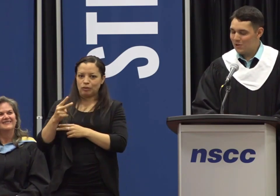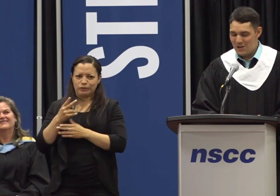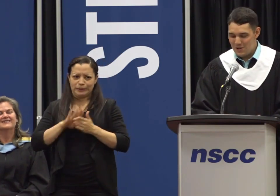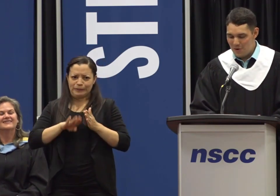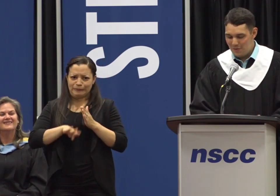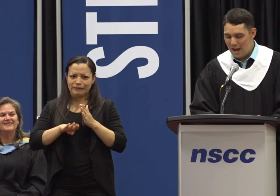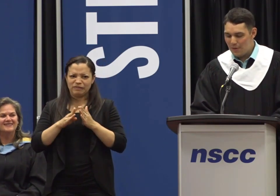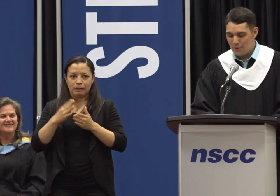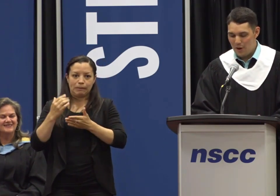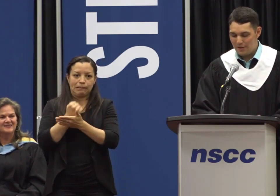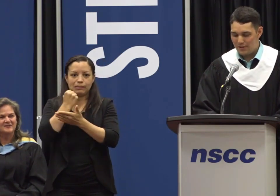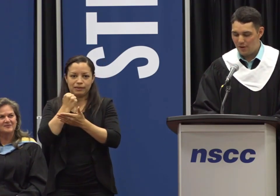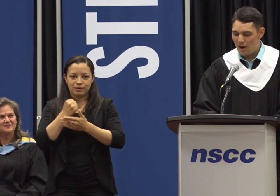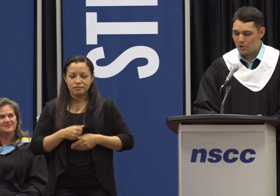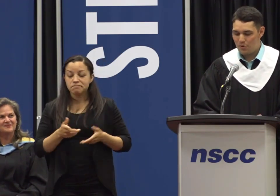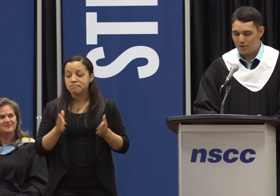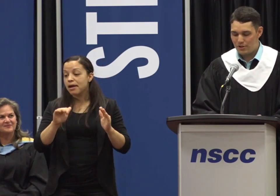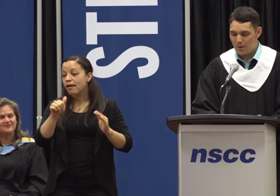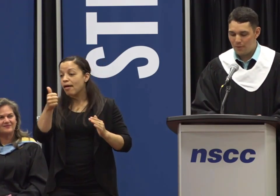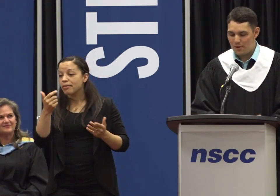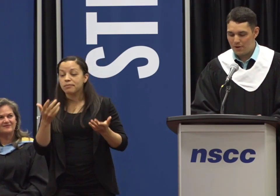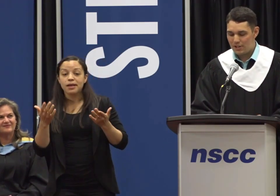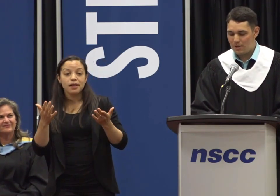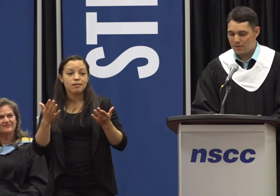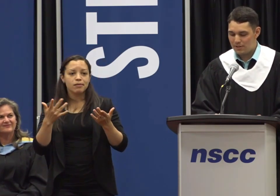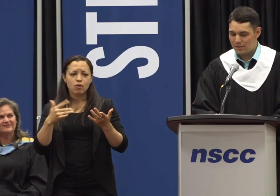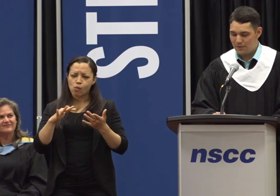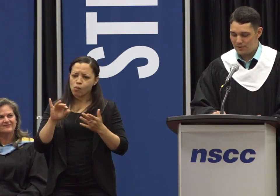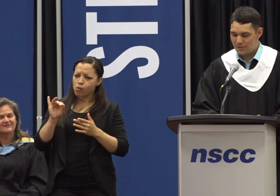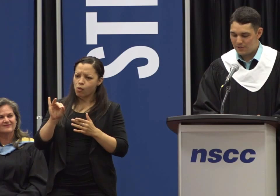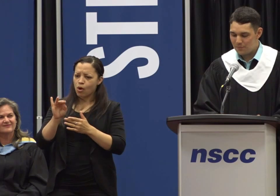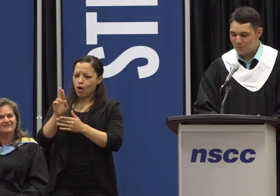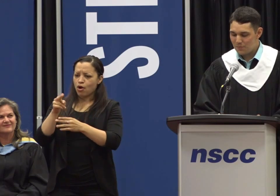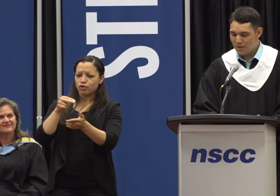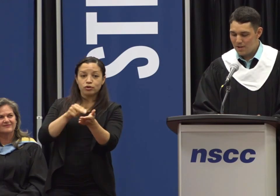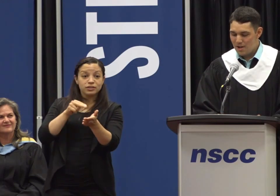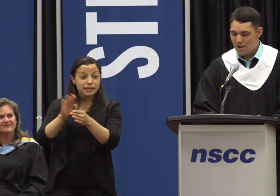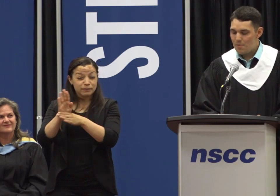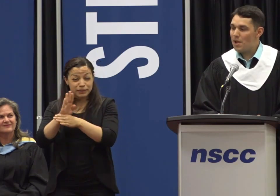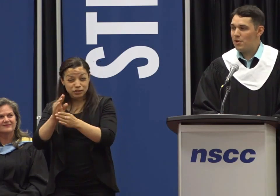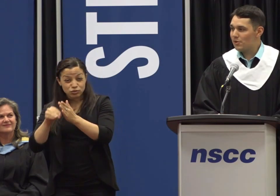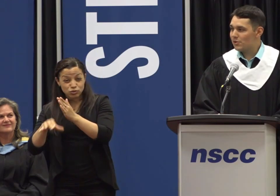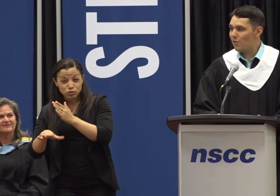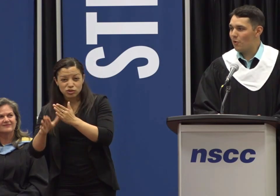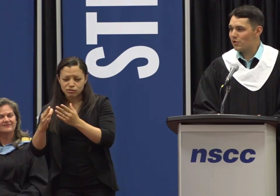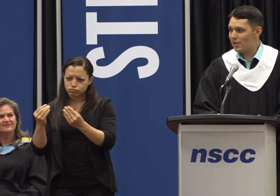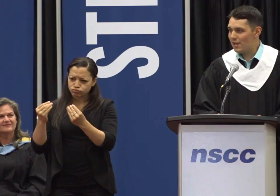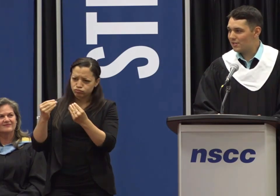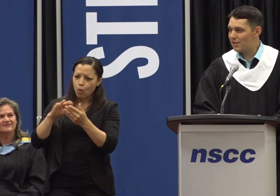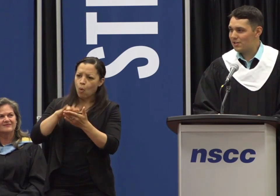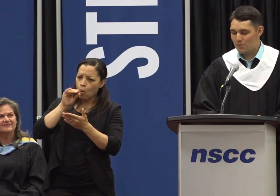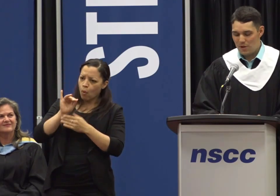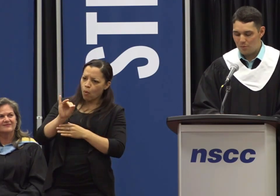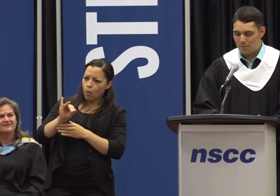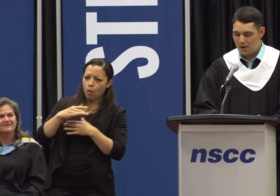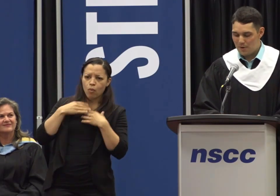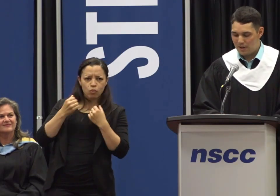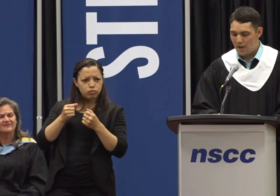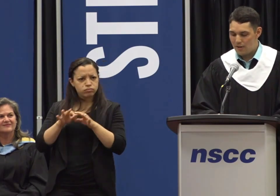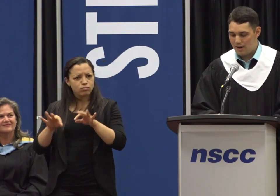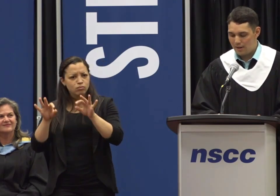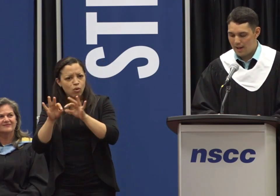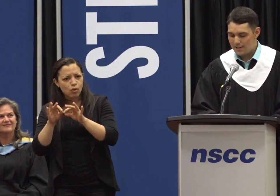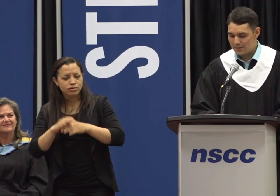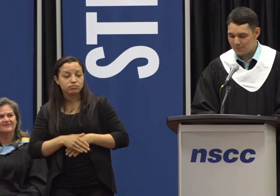Or maybe you learned about health and wellness or entrepreneurship from the nursing and business students. Maybe you were so fortunate as to taste a meal prepared